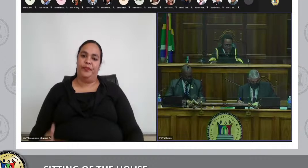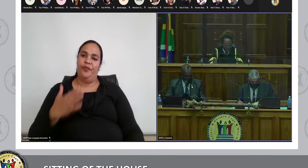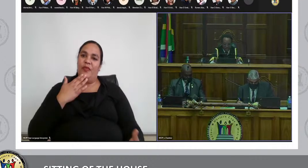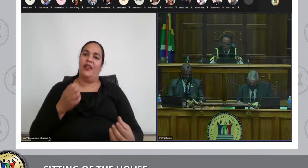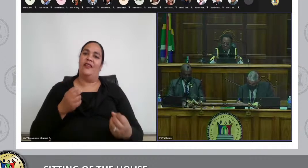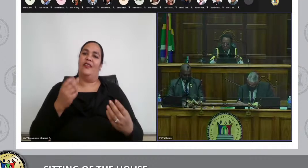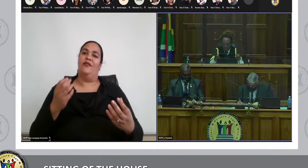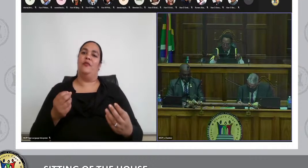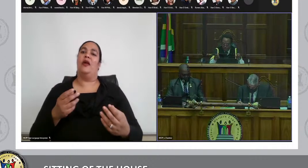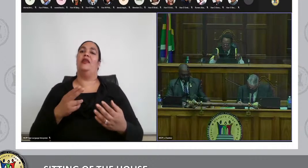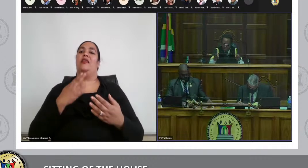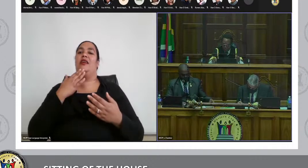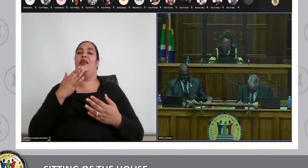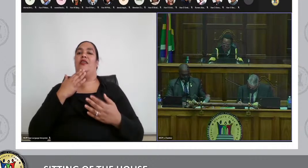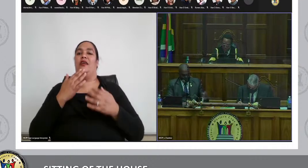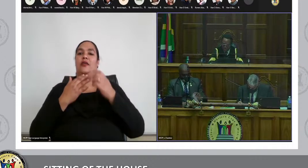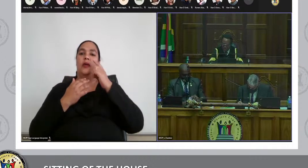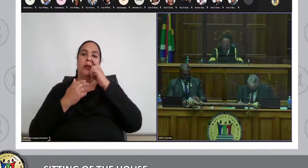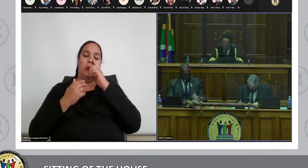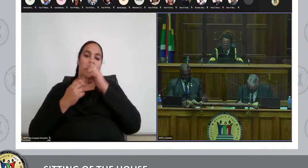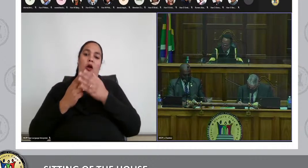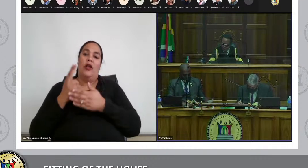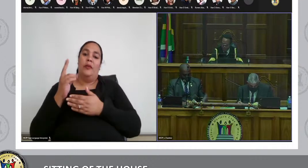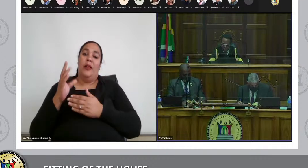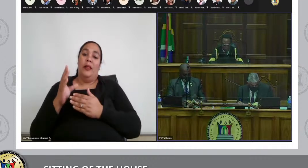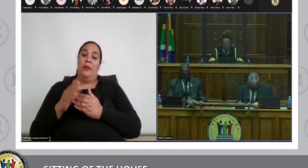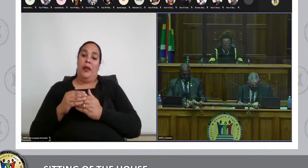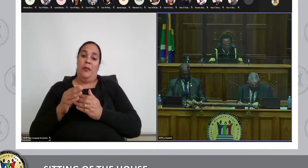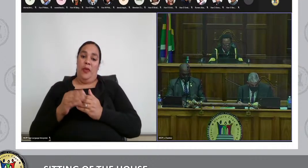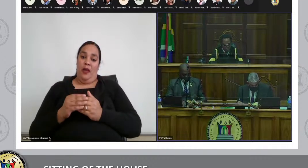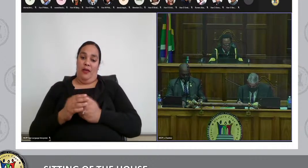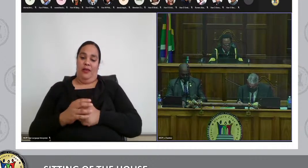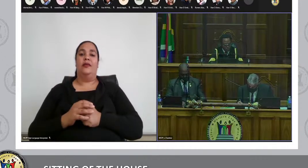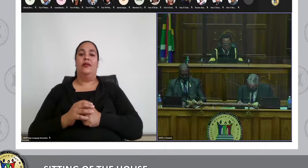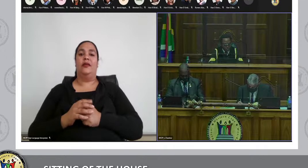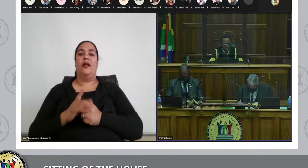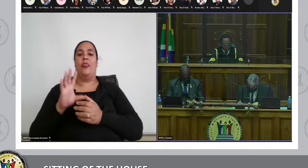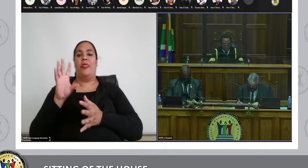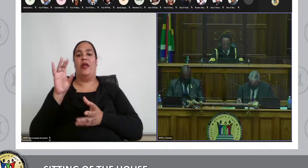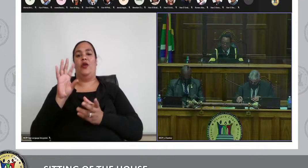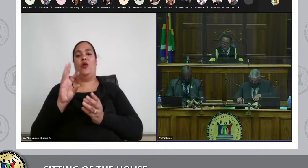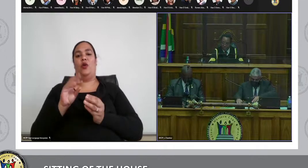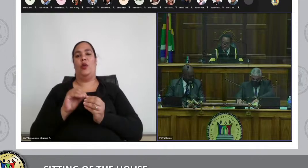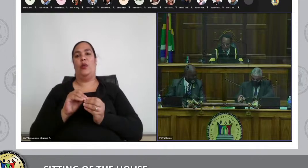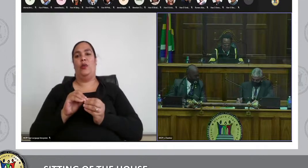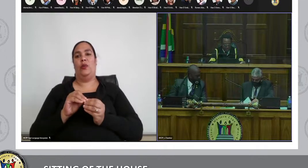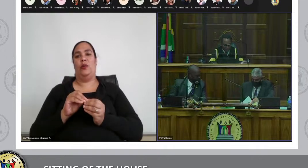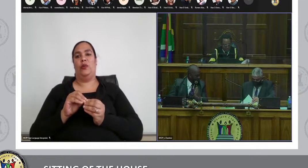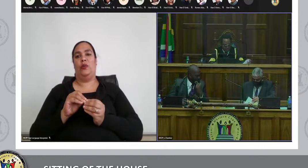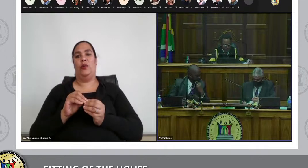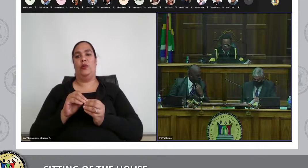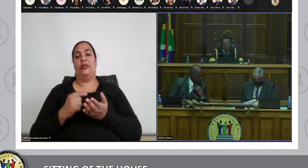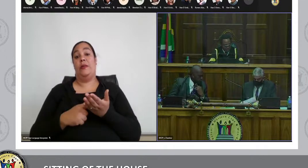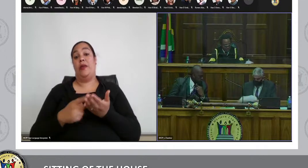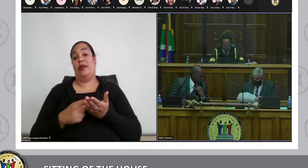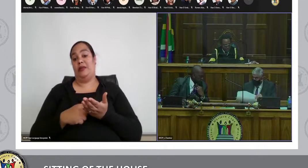Bartman. Honorable members, that concludes the